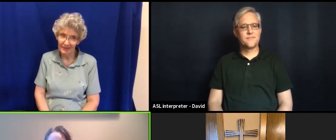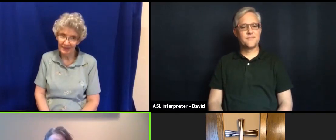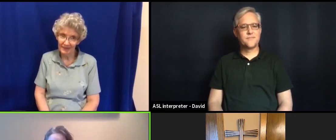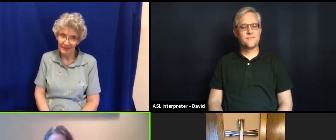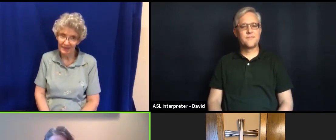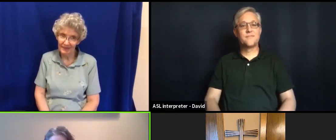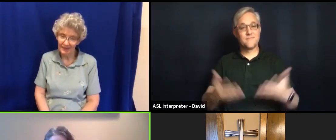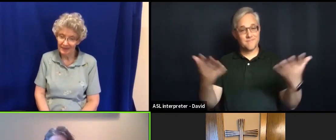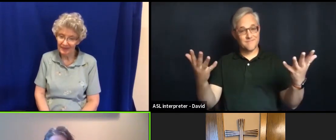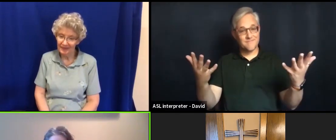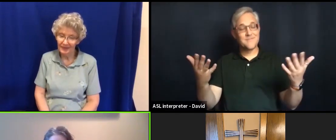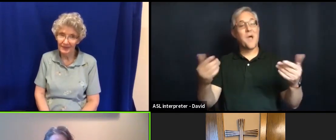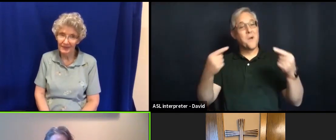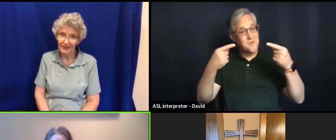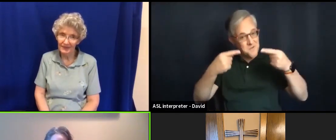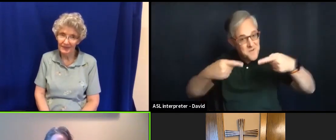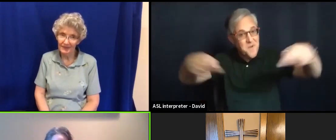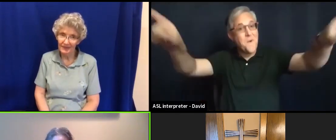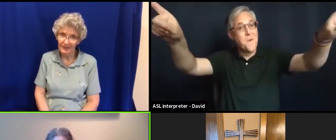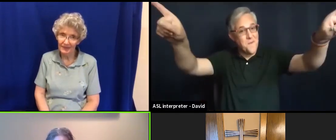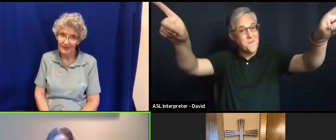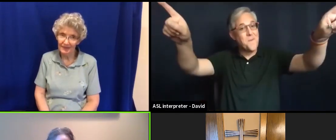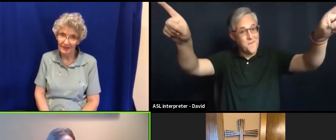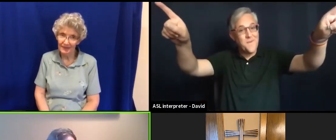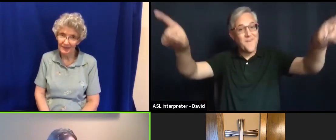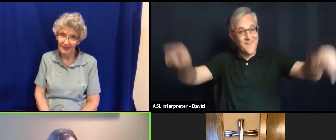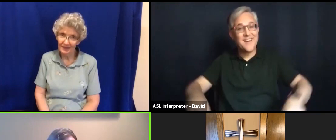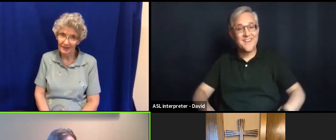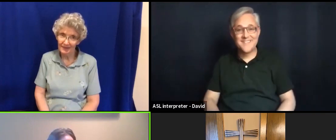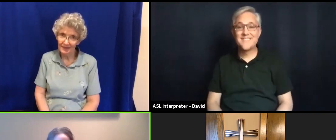So go out.